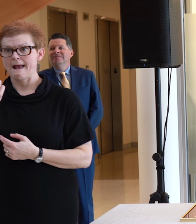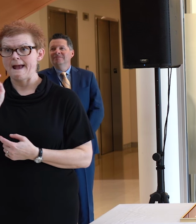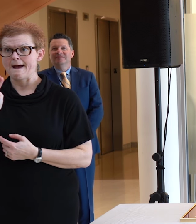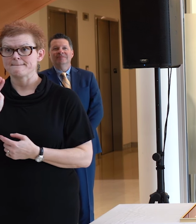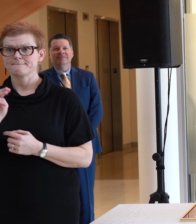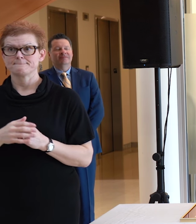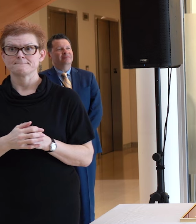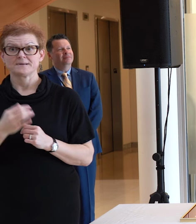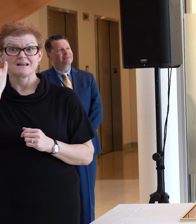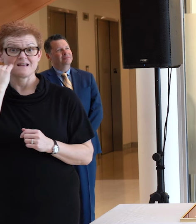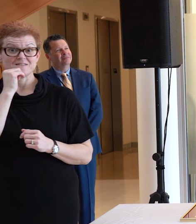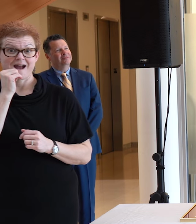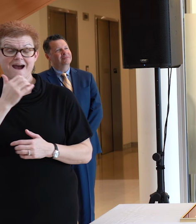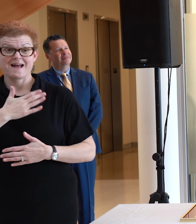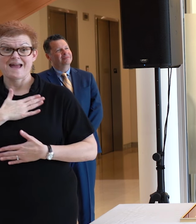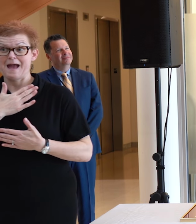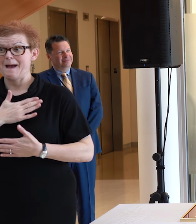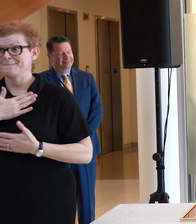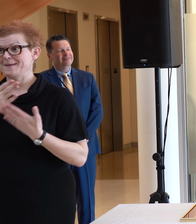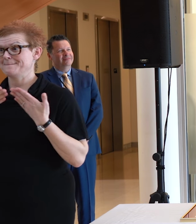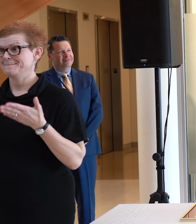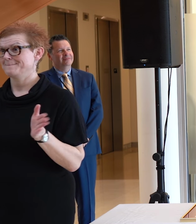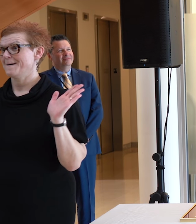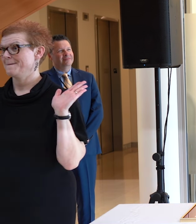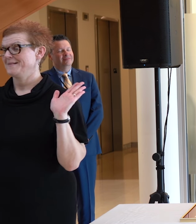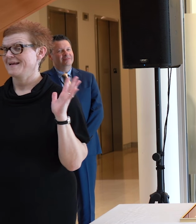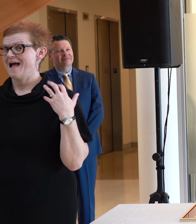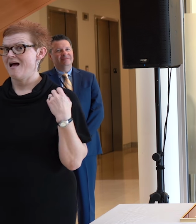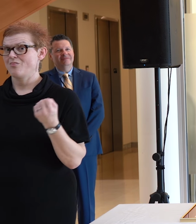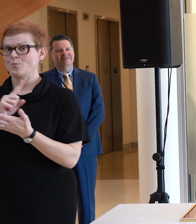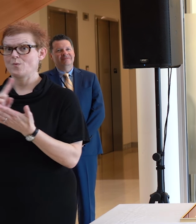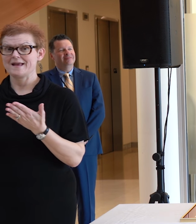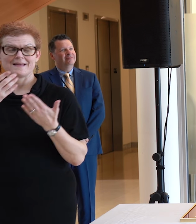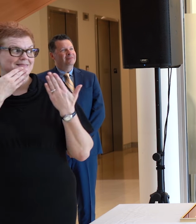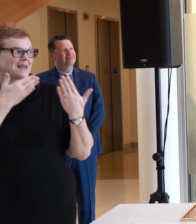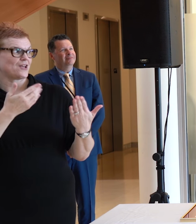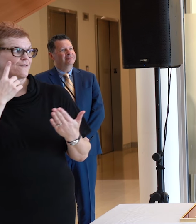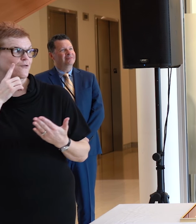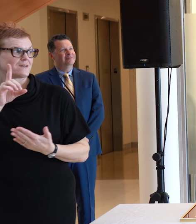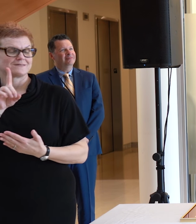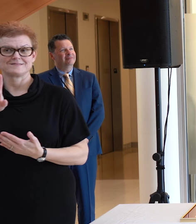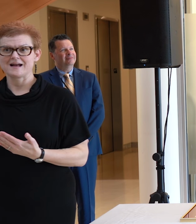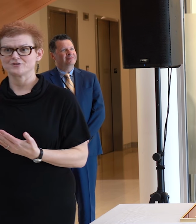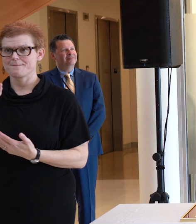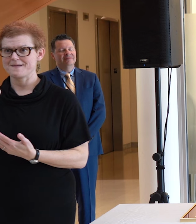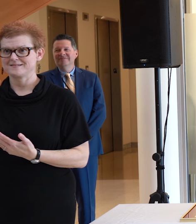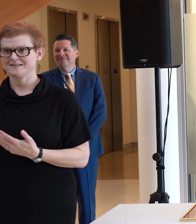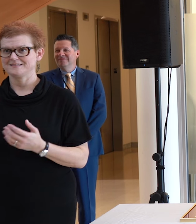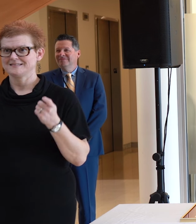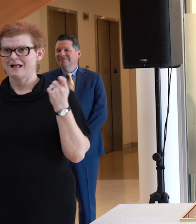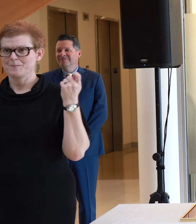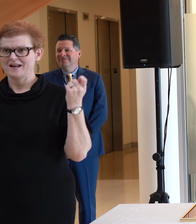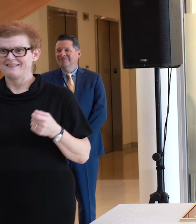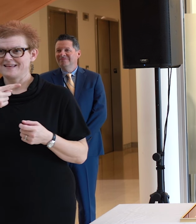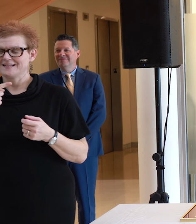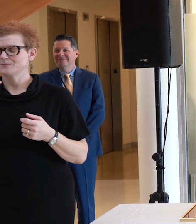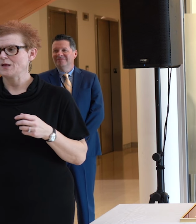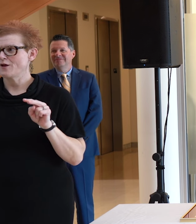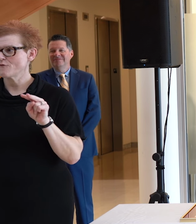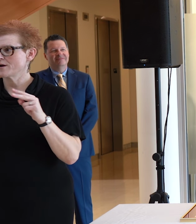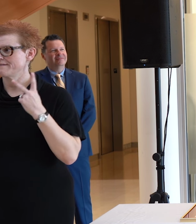Otherwise, happy Public Health Week, and thank you to Dr. Benton and his family for celebrating this, and we look forward to getting to visit